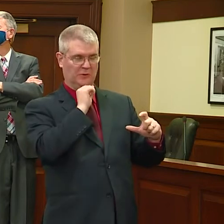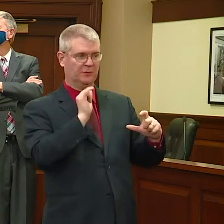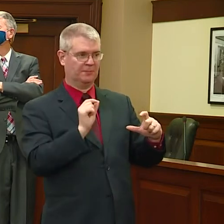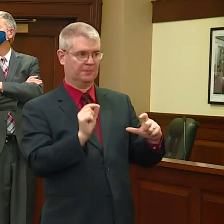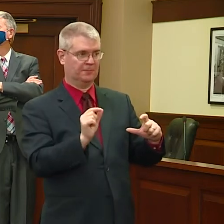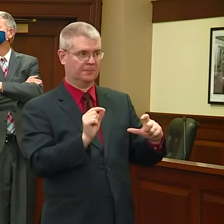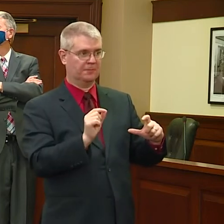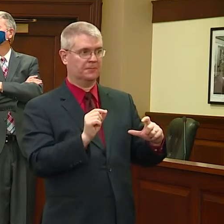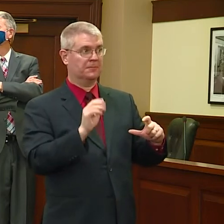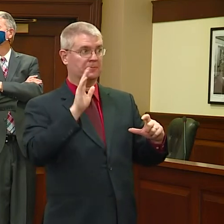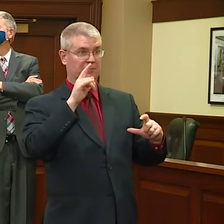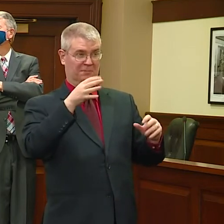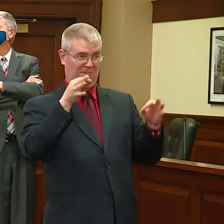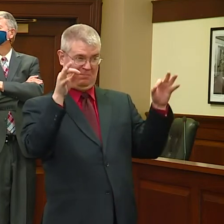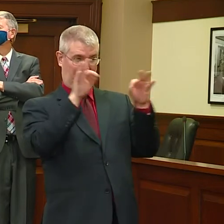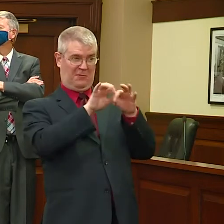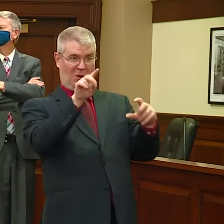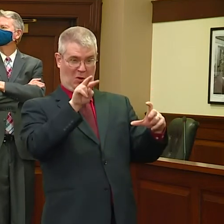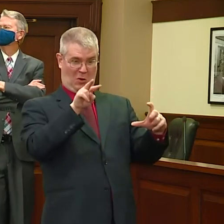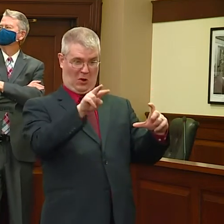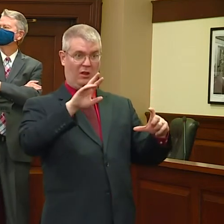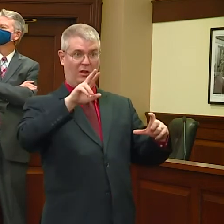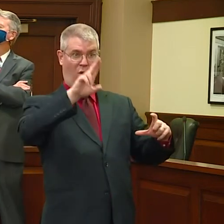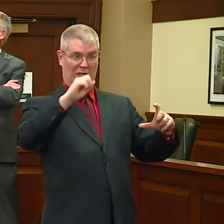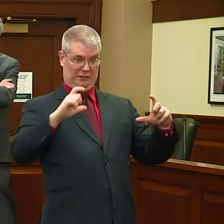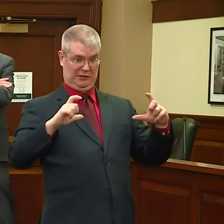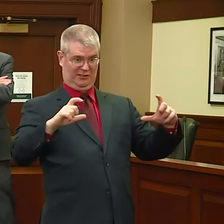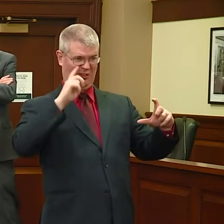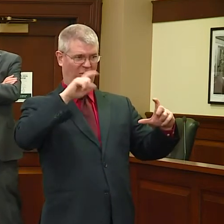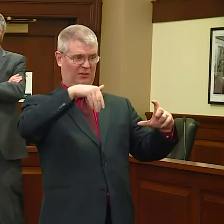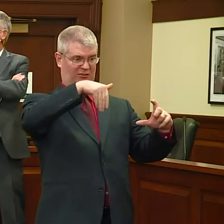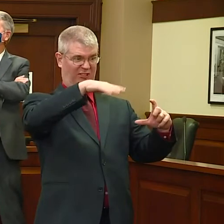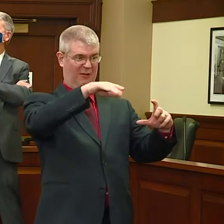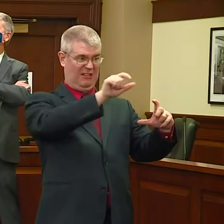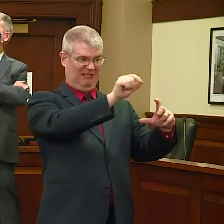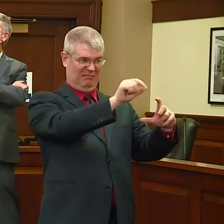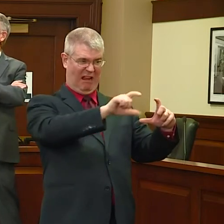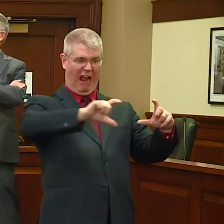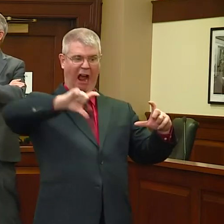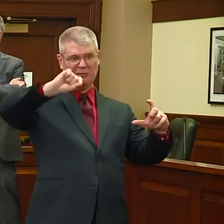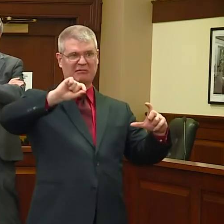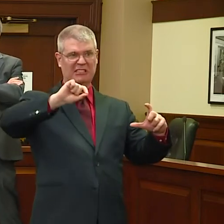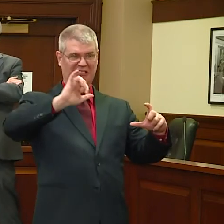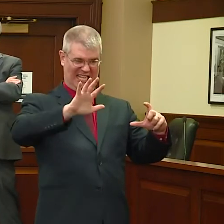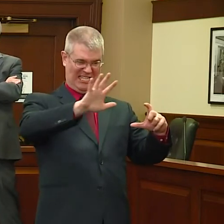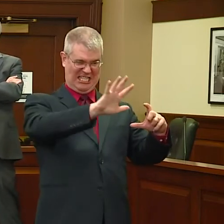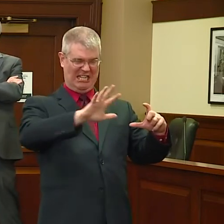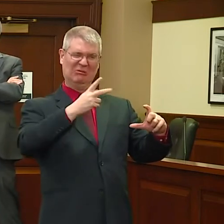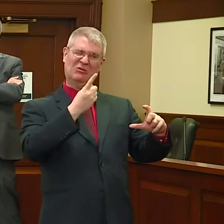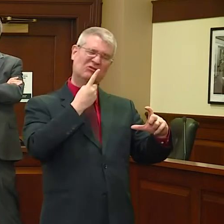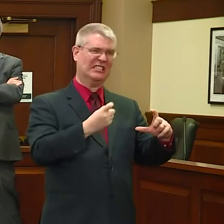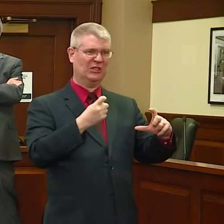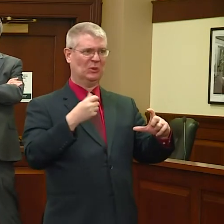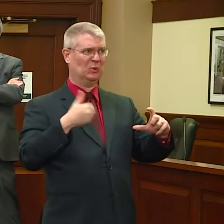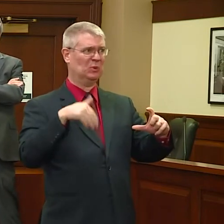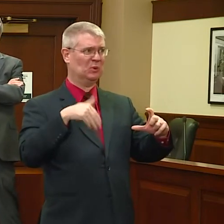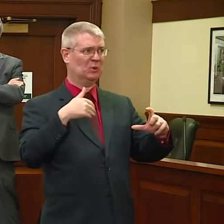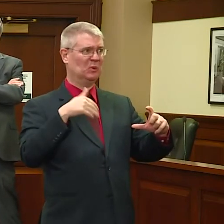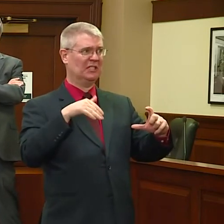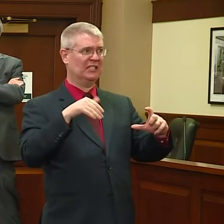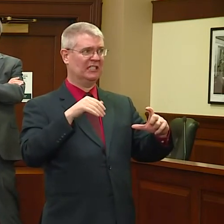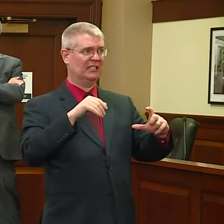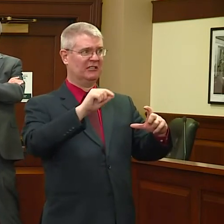of this country right now that is getting hit hardest by this pandemic. with areas in the Northeast seeming to have been